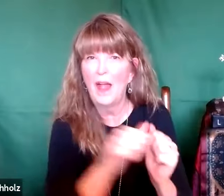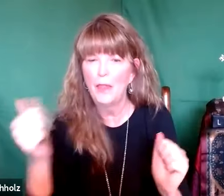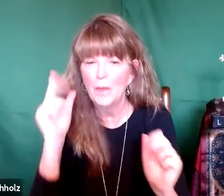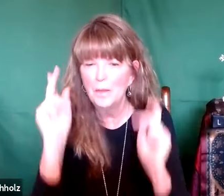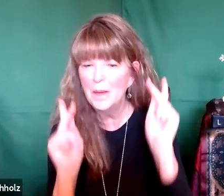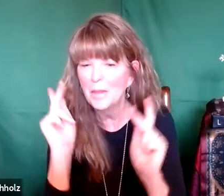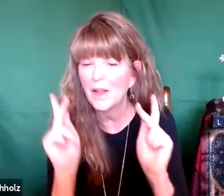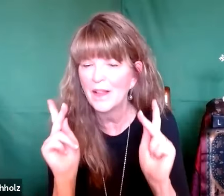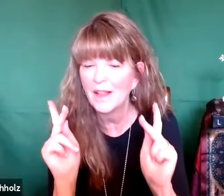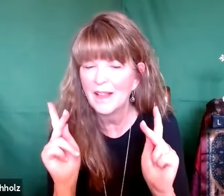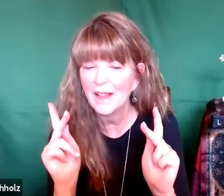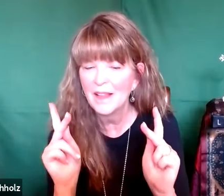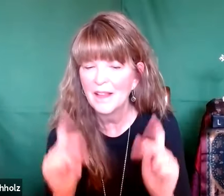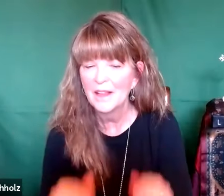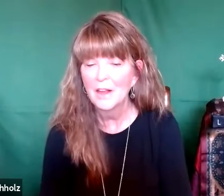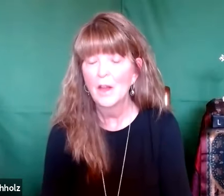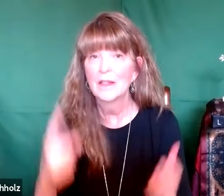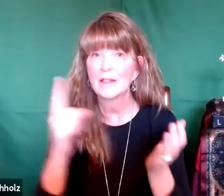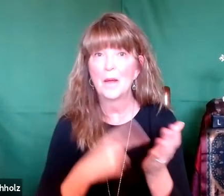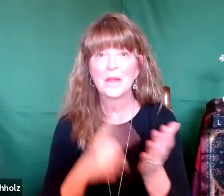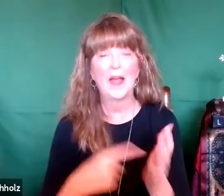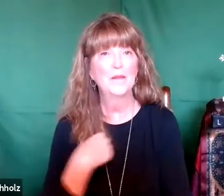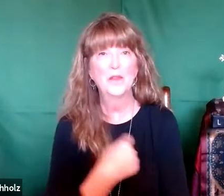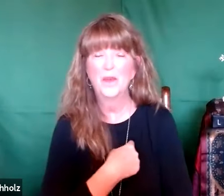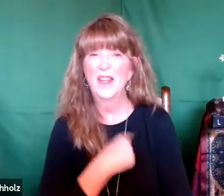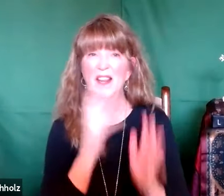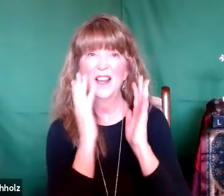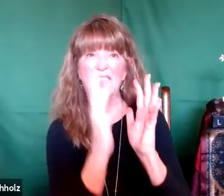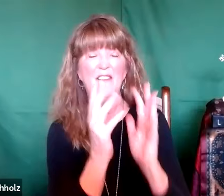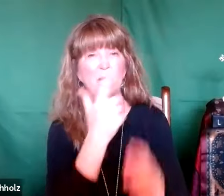Or maybe we do it because we don't want to have intimate relationships with other people.